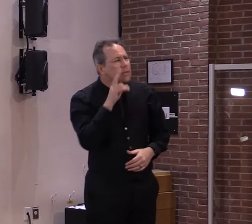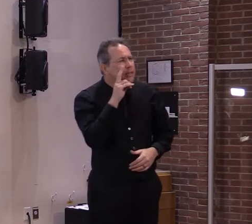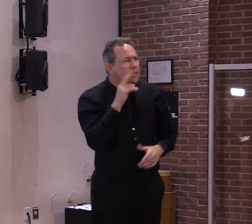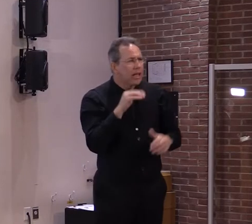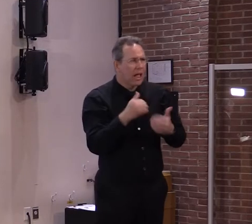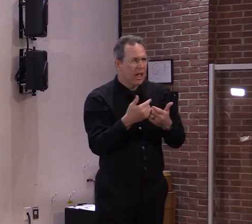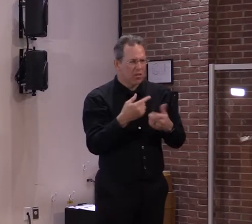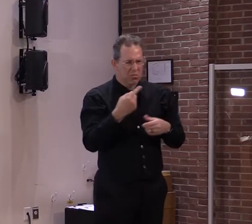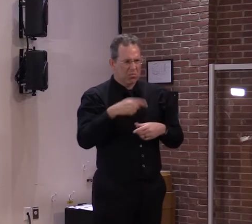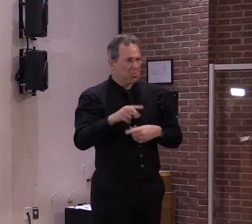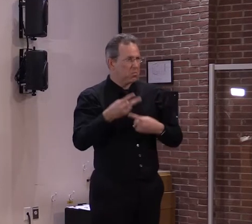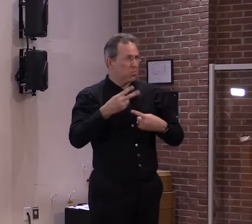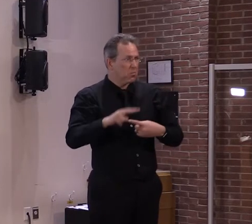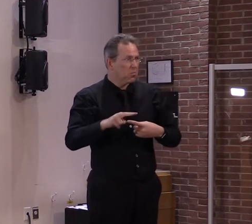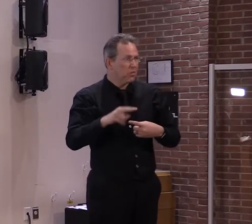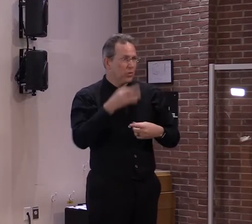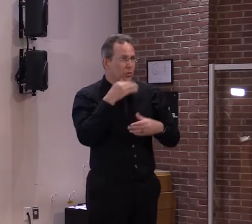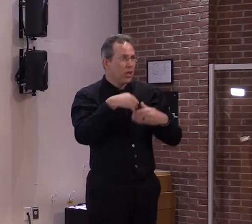weeks, actually.